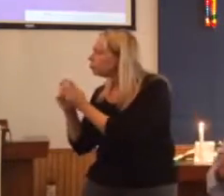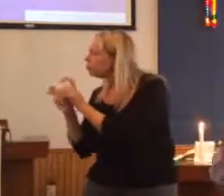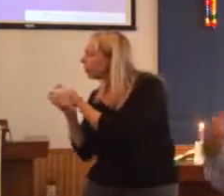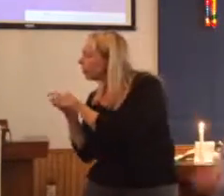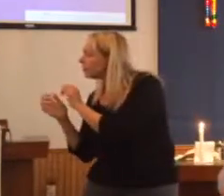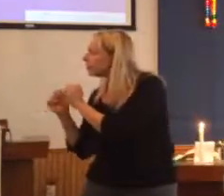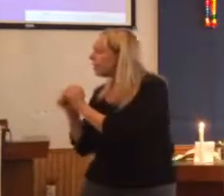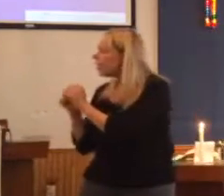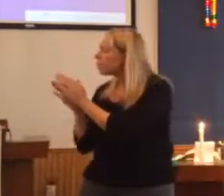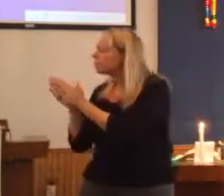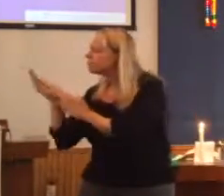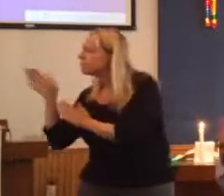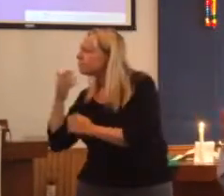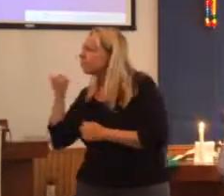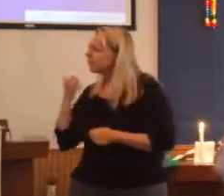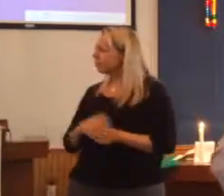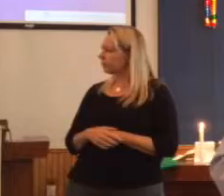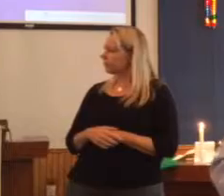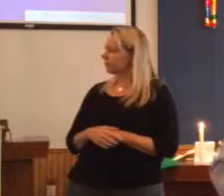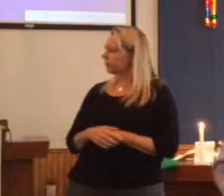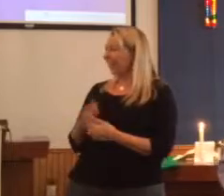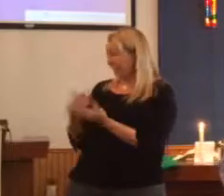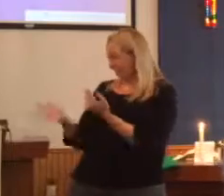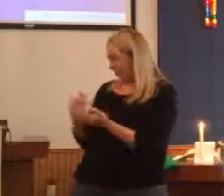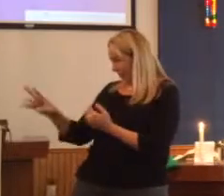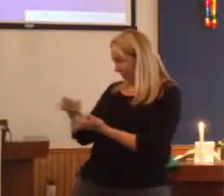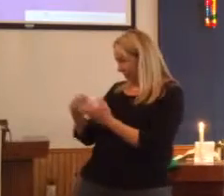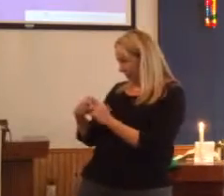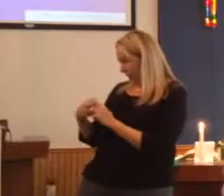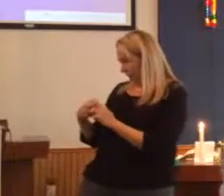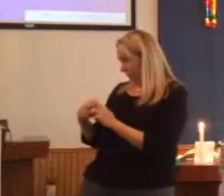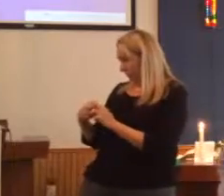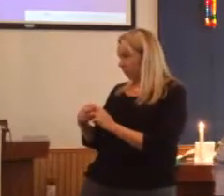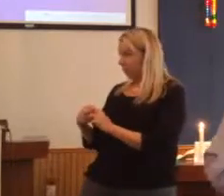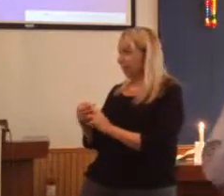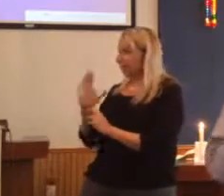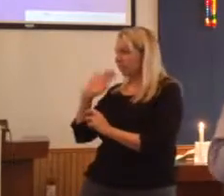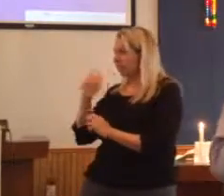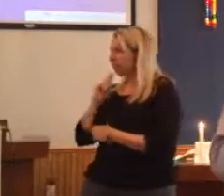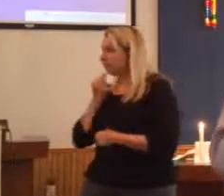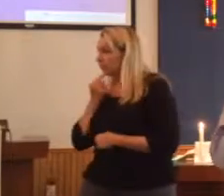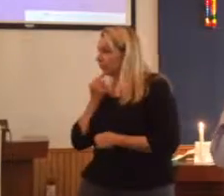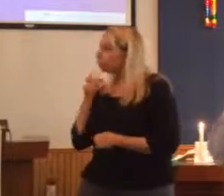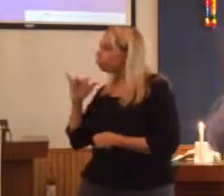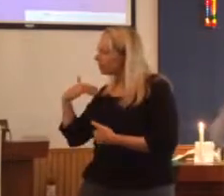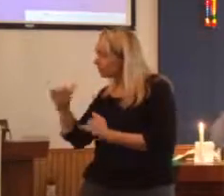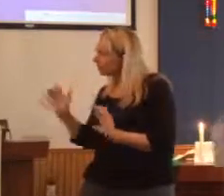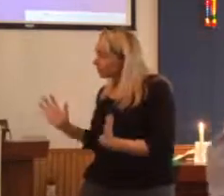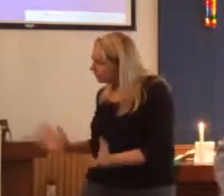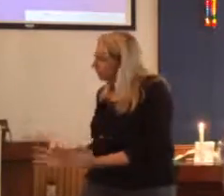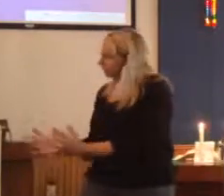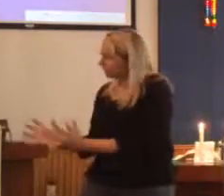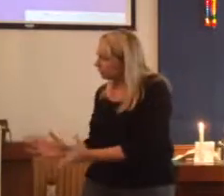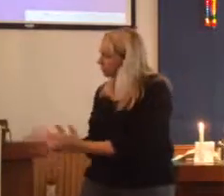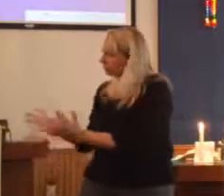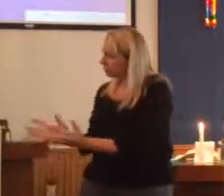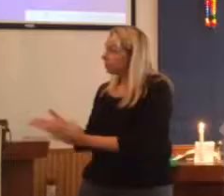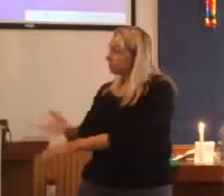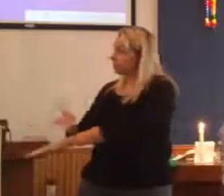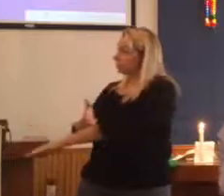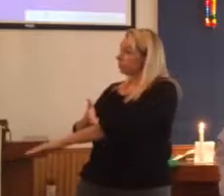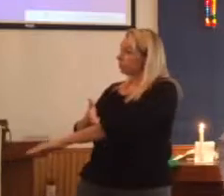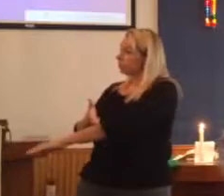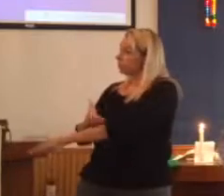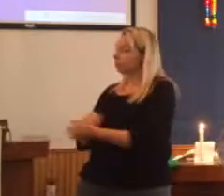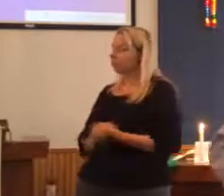Find a way out. Even if the problems are of their own doing. There's an old adage